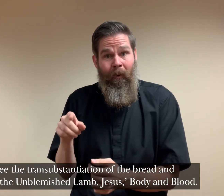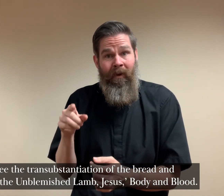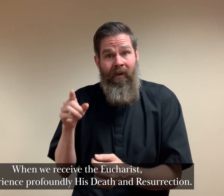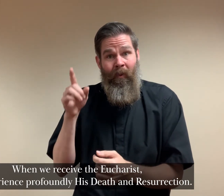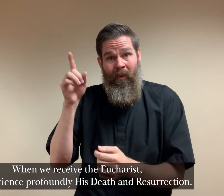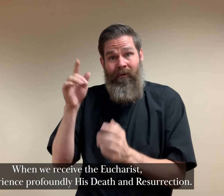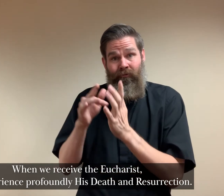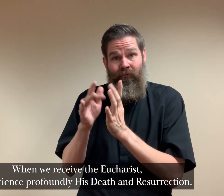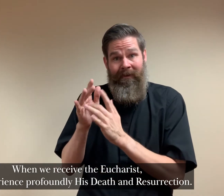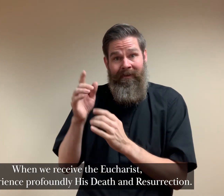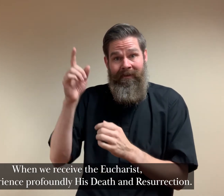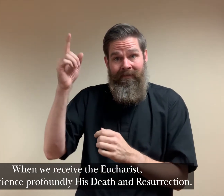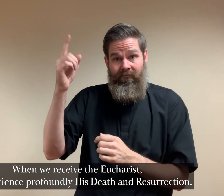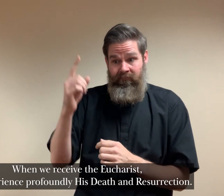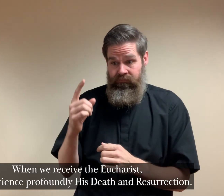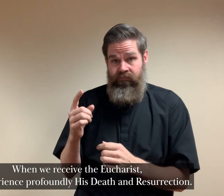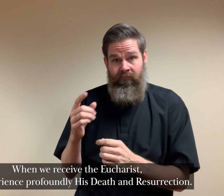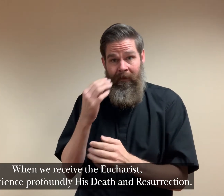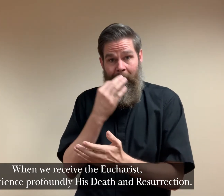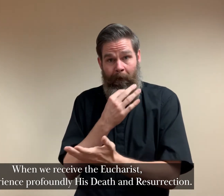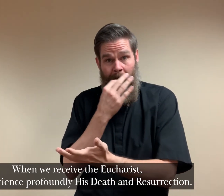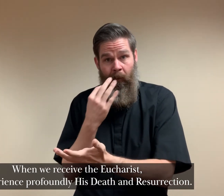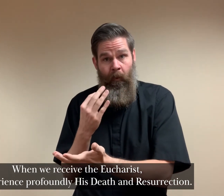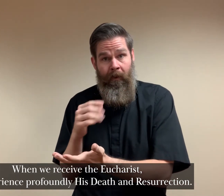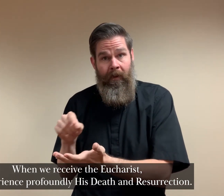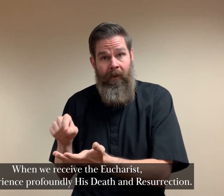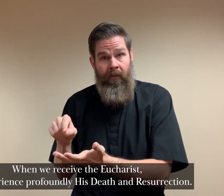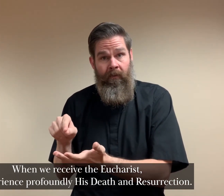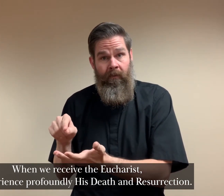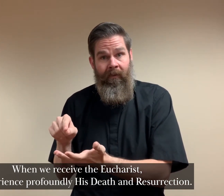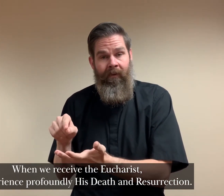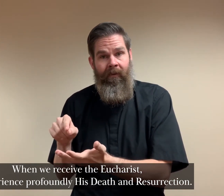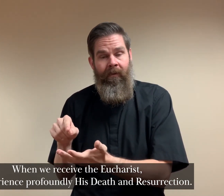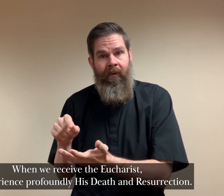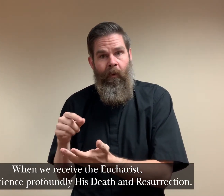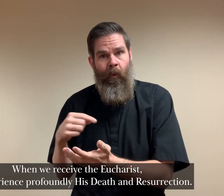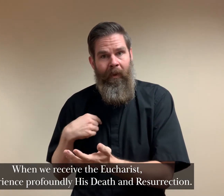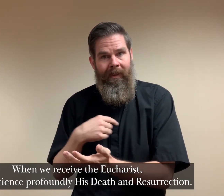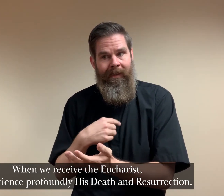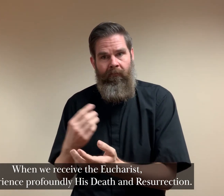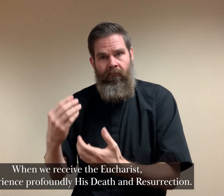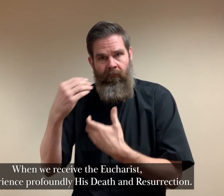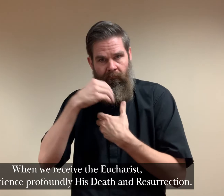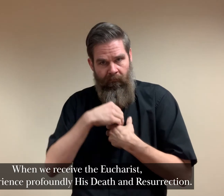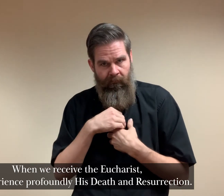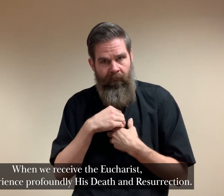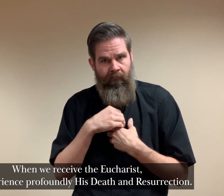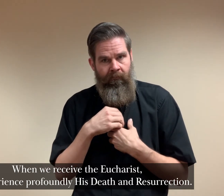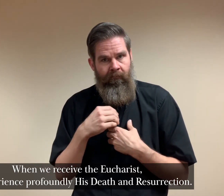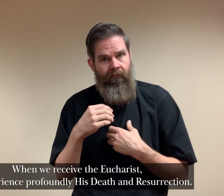When we receive the Eucharist, we experience profoundly his death and resurrection.